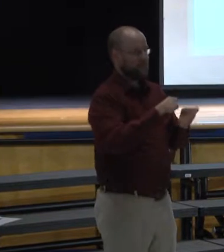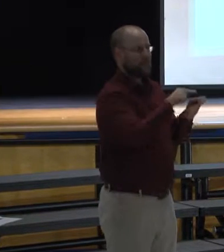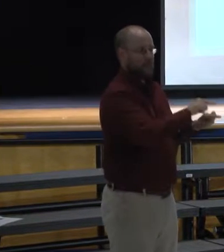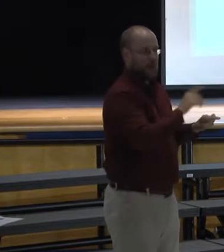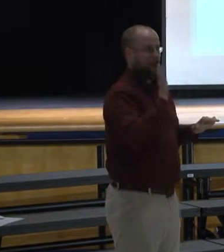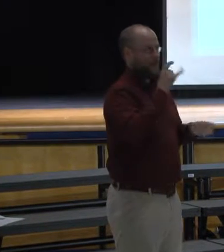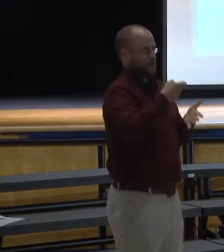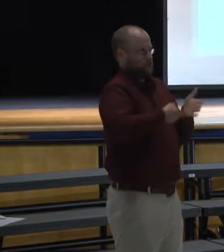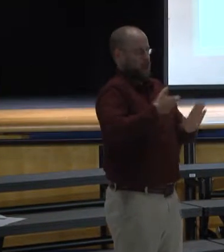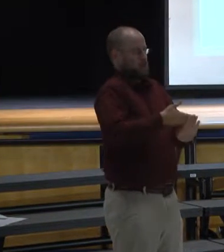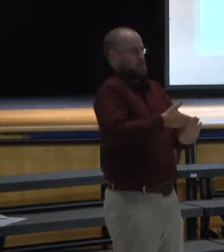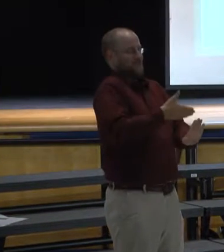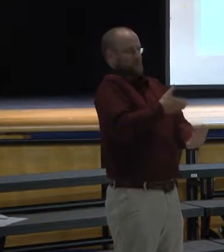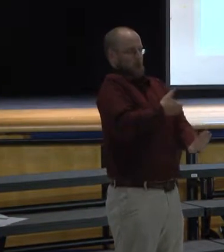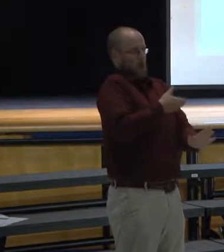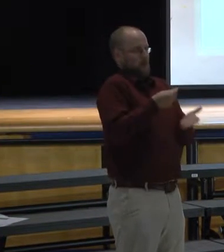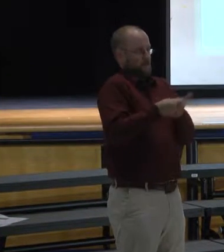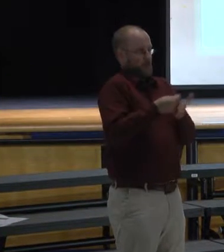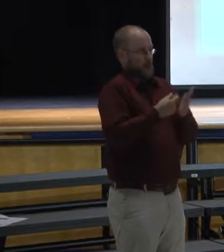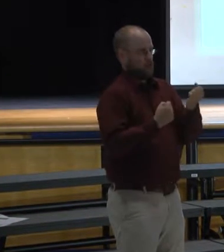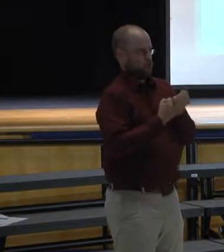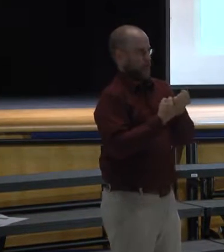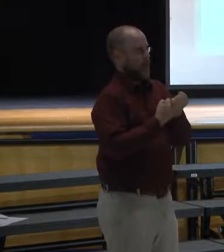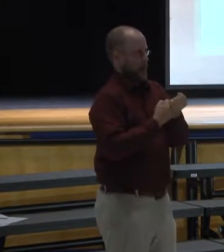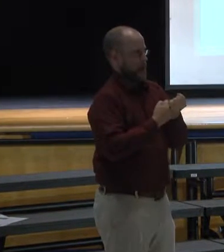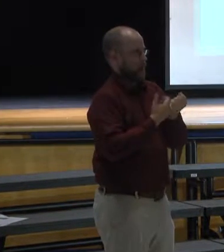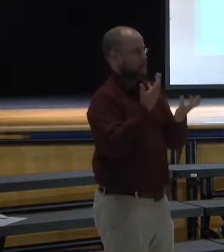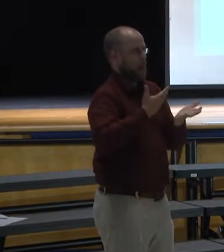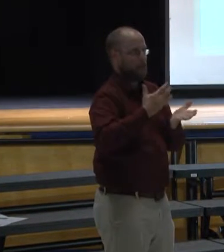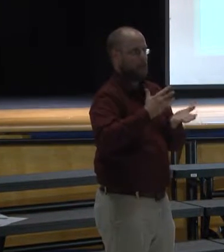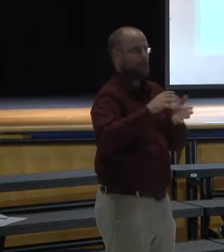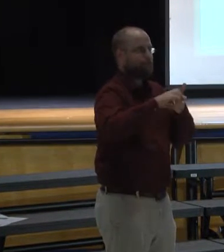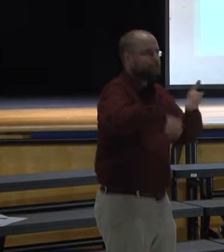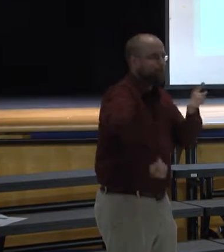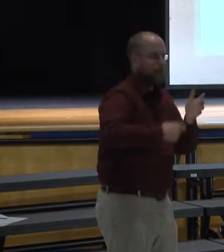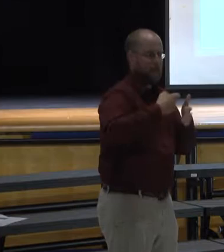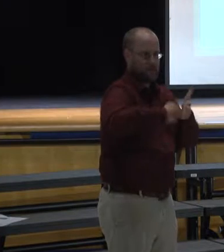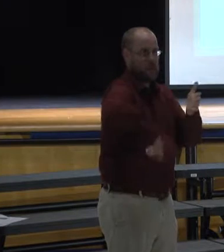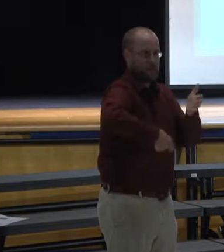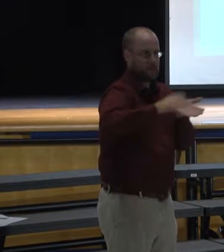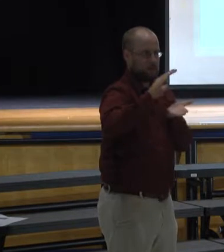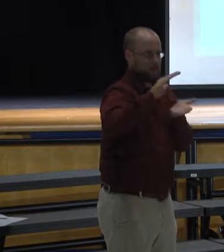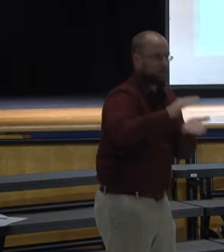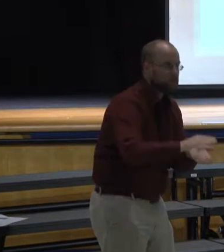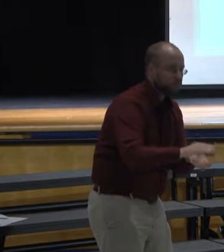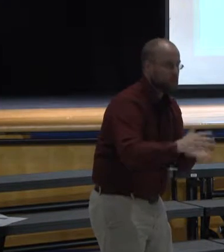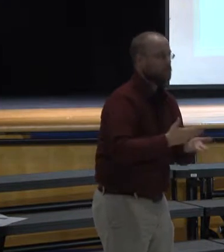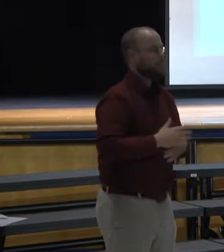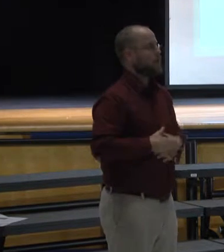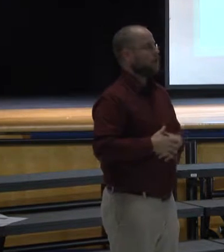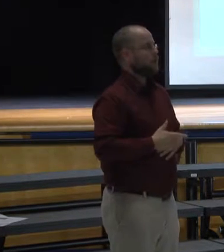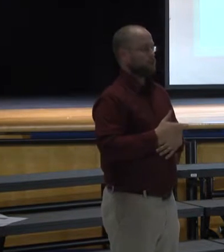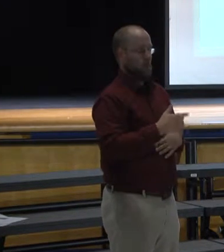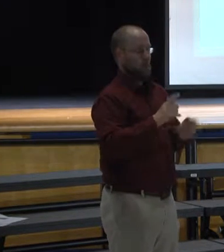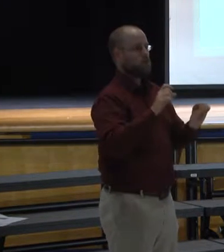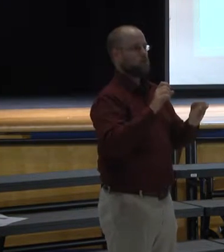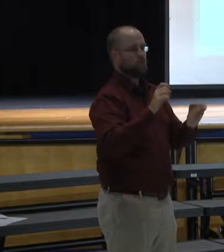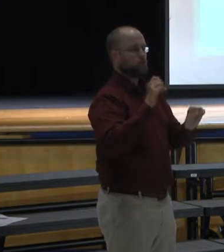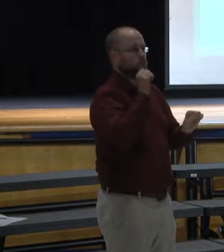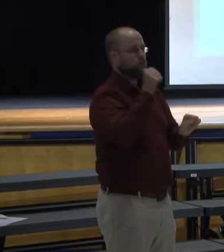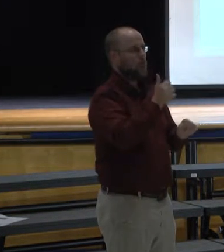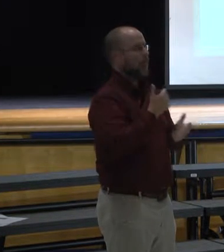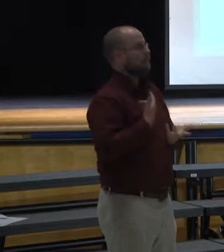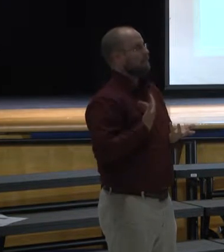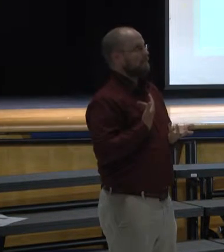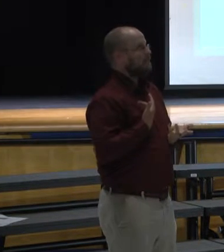beforehand. Financial aid comes in play to try to level that playing field and make it possible that finances aren't the reason